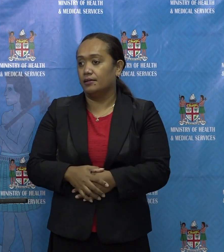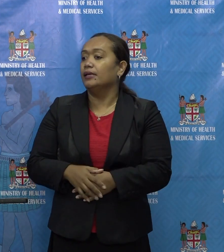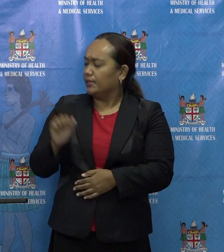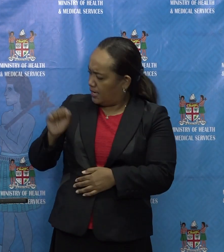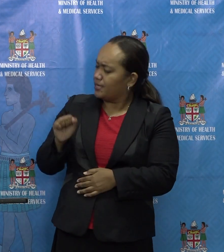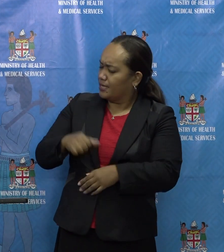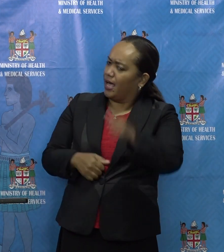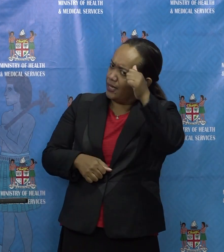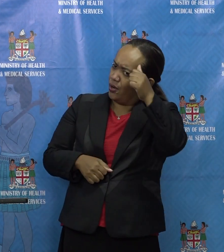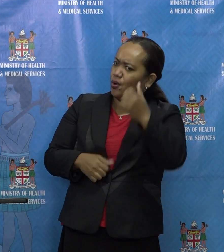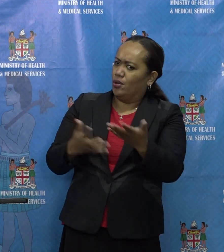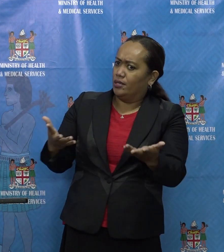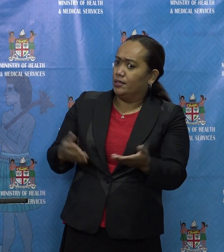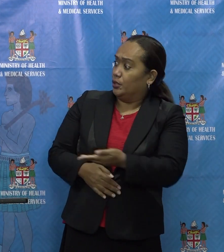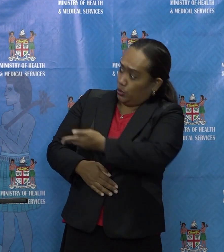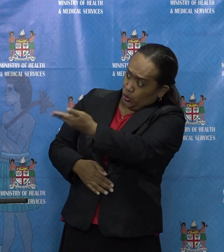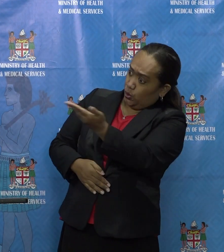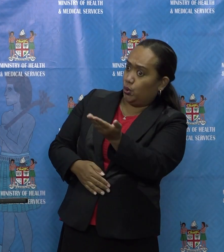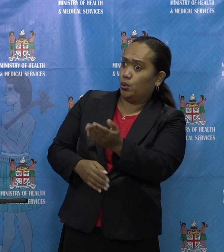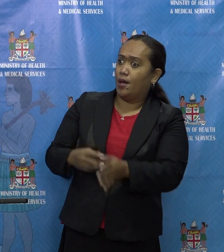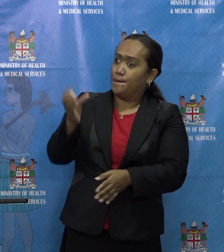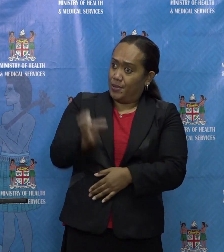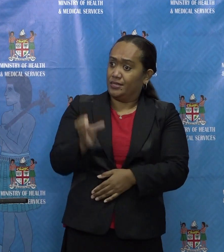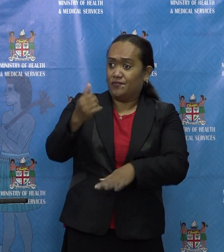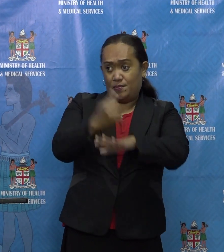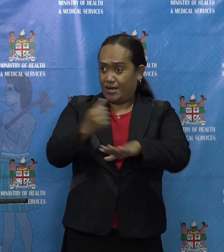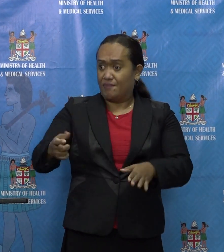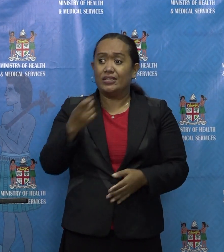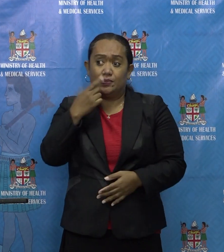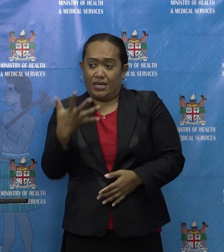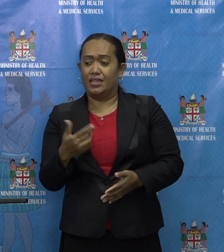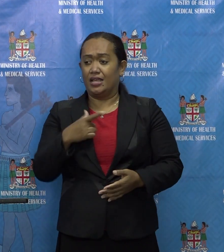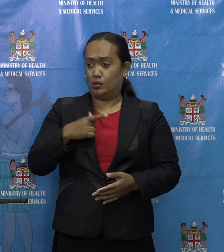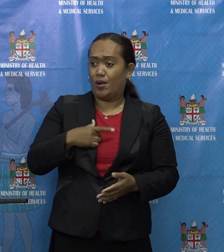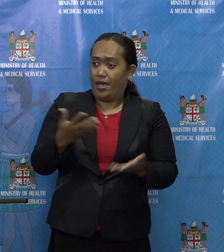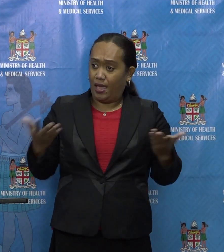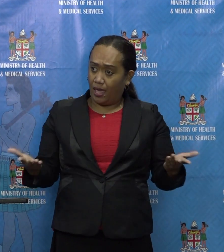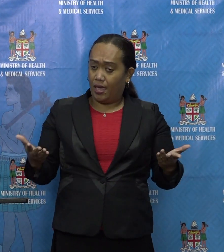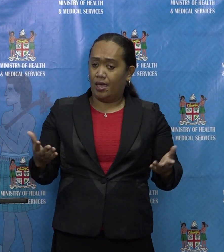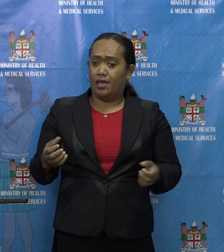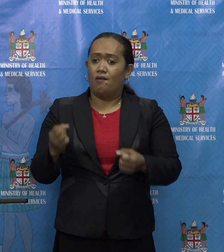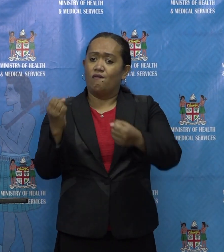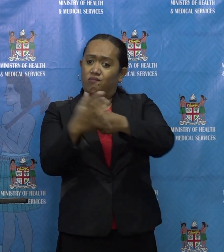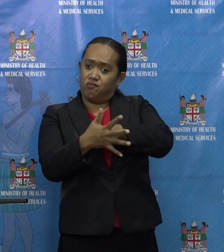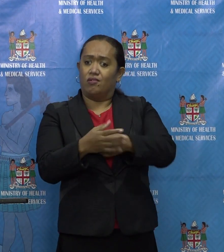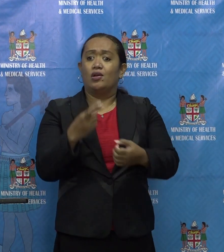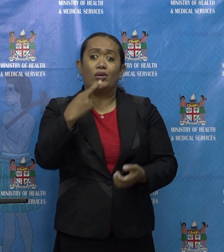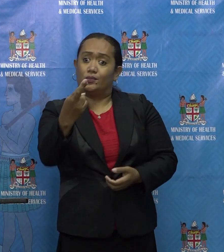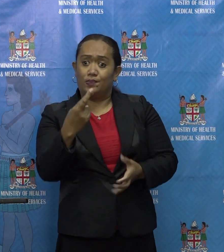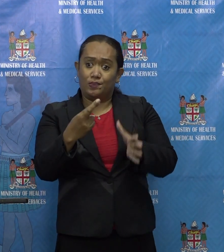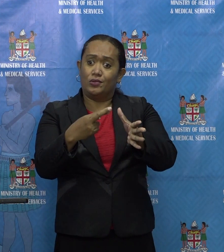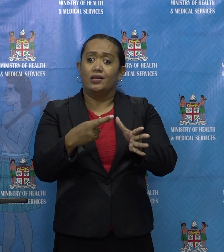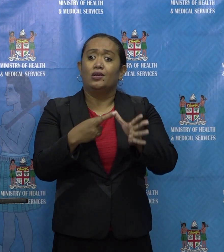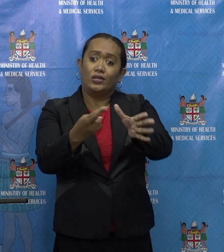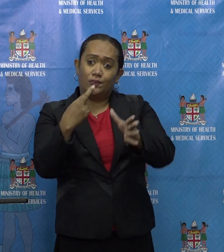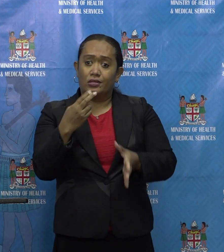but seeing as how you're the only person from the government speaking on this entire pandemic response, I thought that maybe you could pass